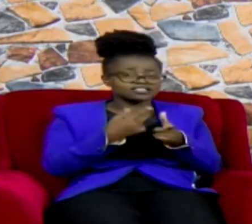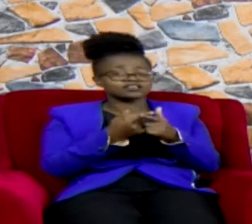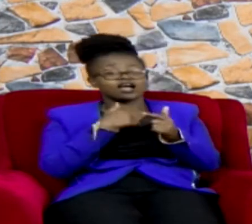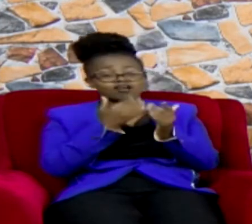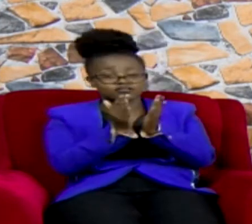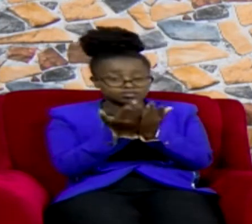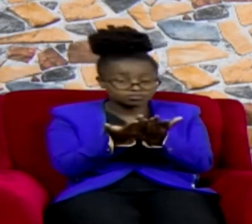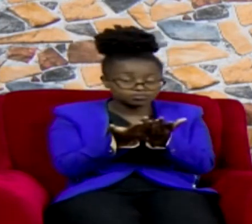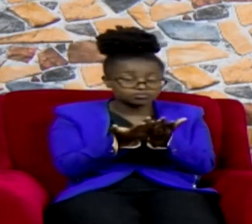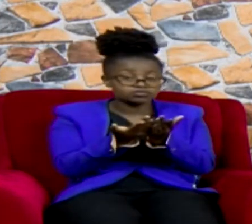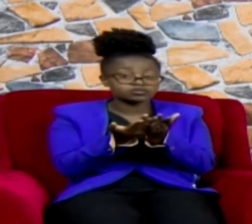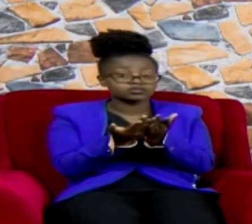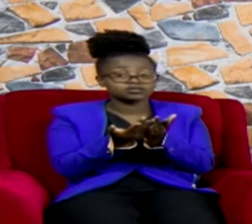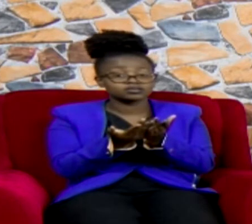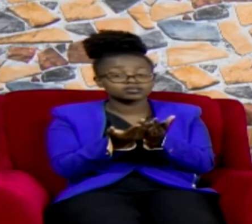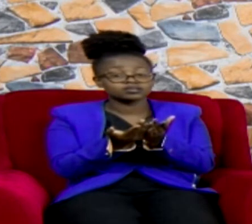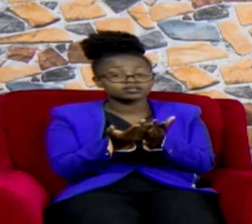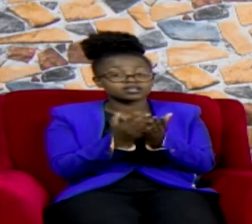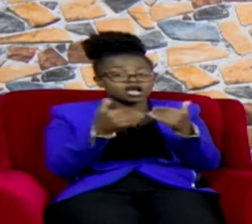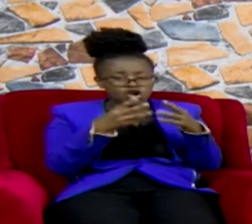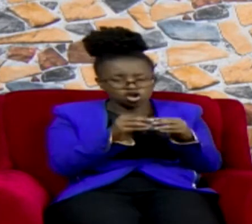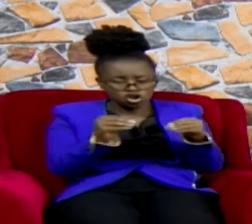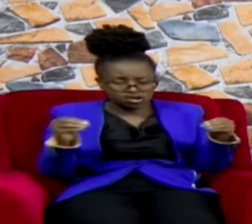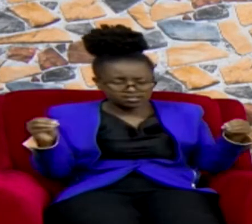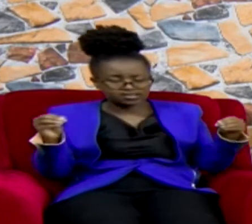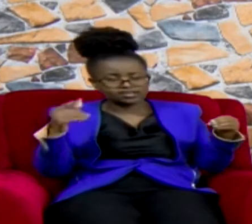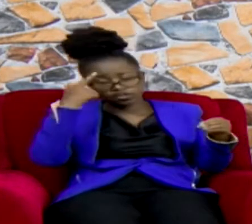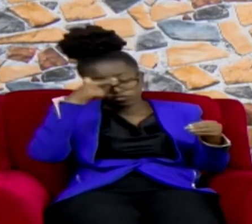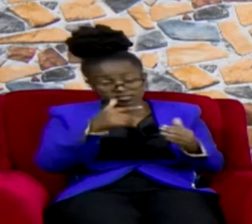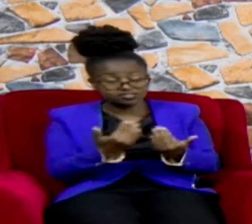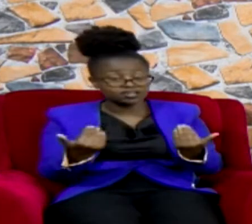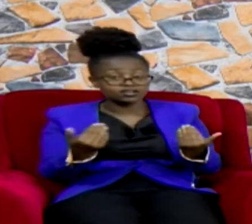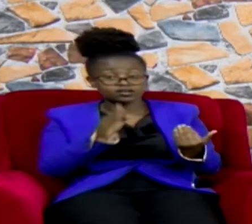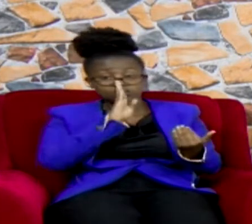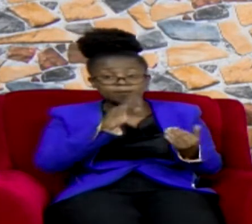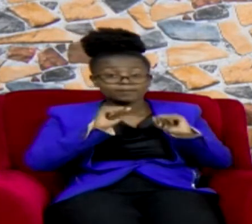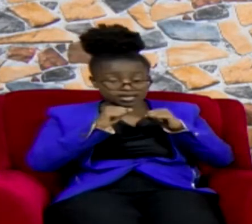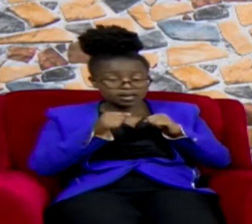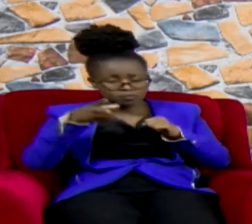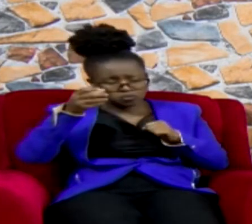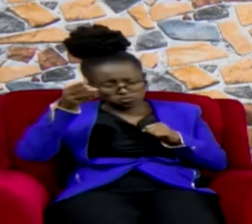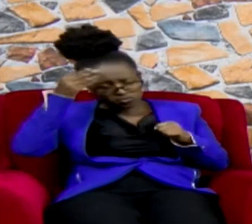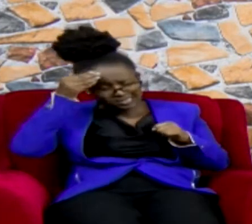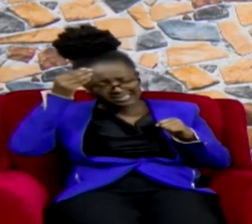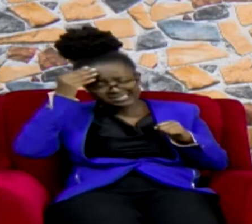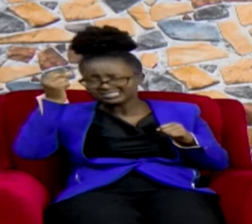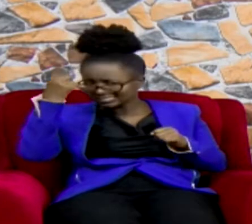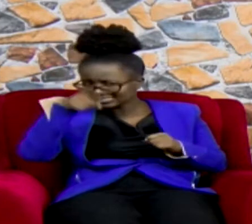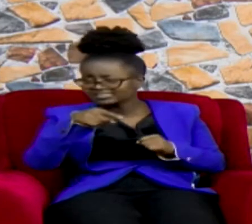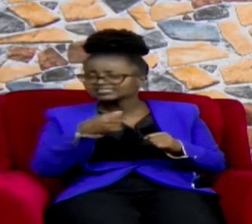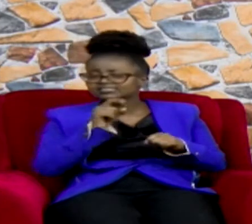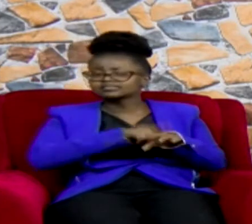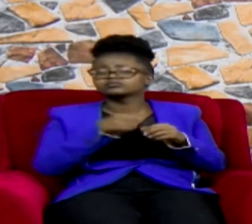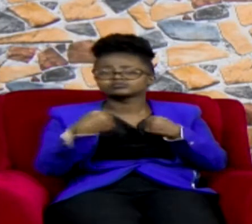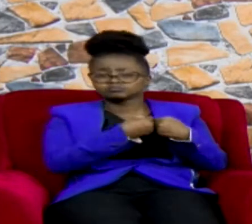book, which is the noun. Yes. So tentatively, how long does it take for a child to be able to grasp all this when they're having the challenges?